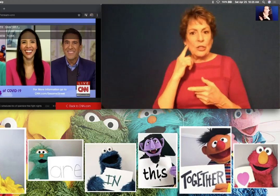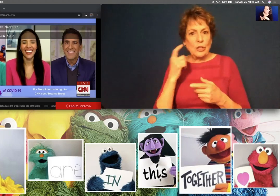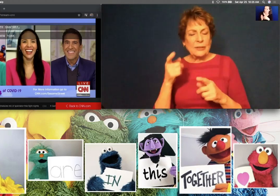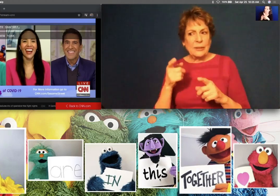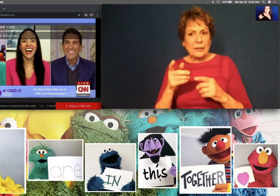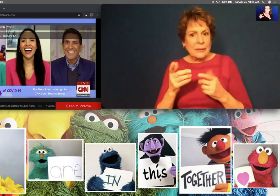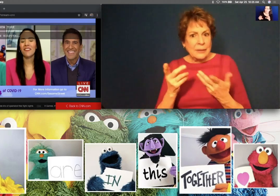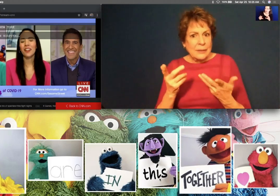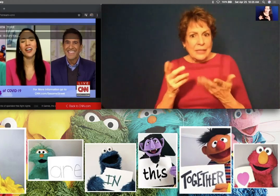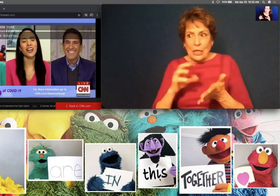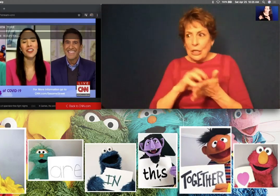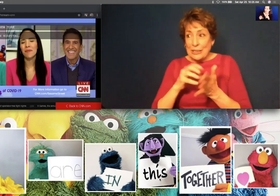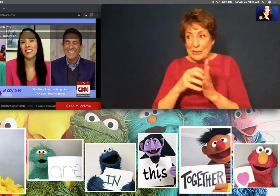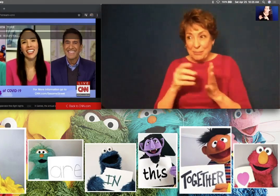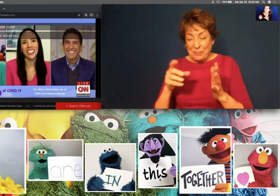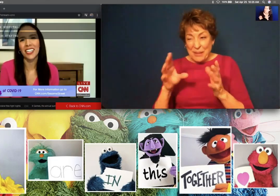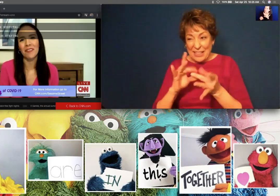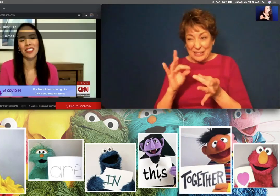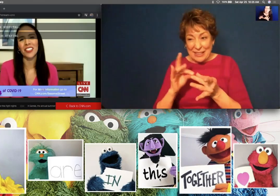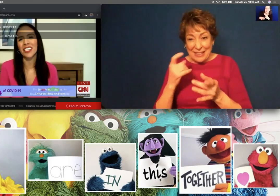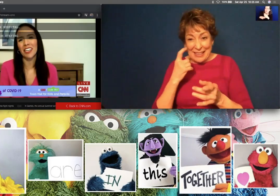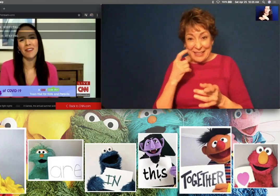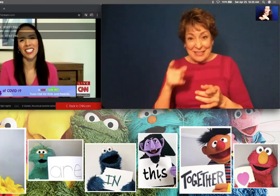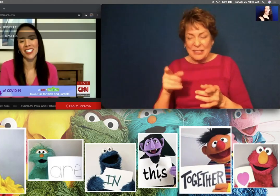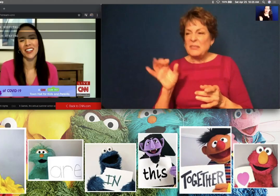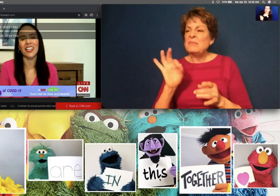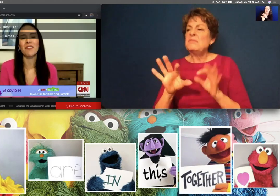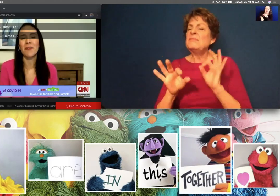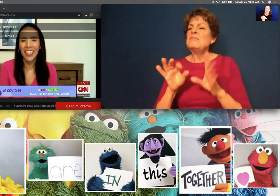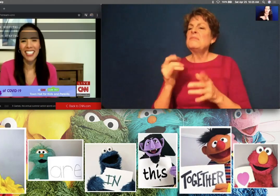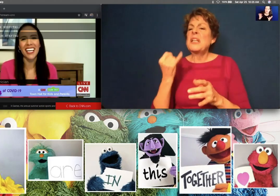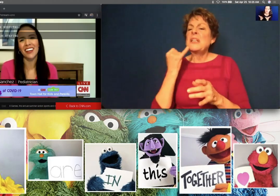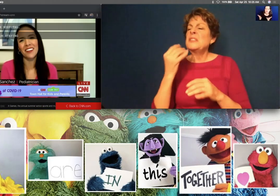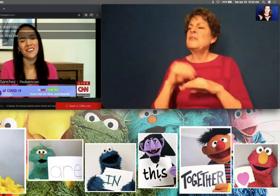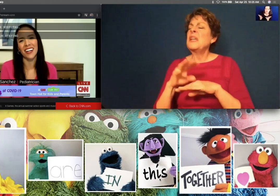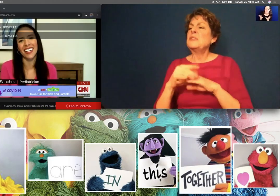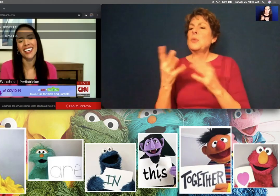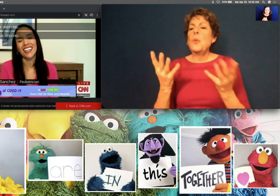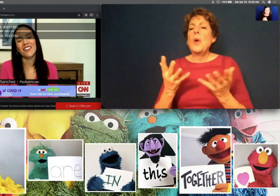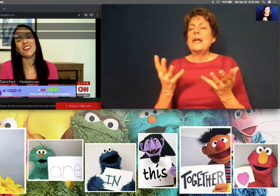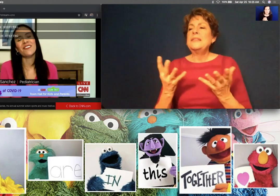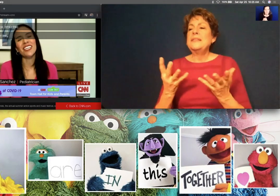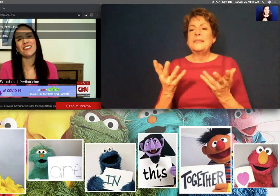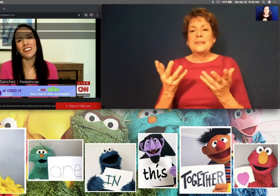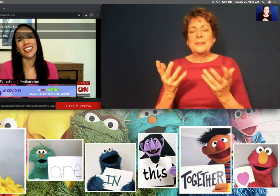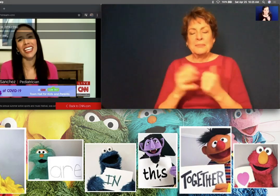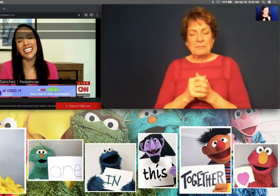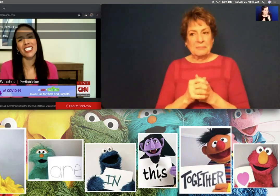Welcome, doctor. So you heard from Cookie Monster there. What are your tips for staying healthy during this time?